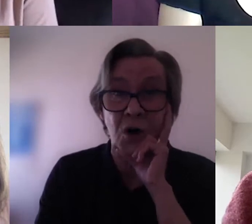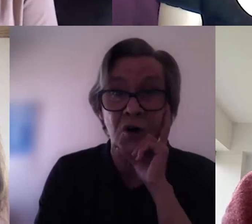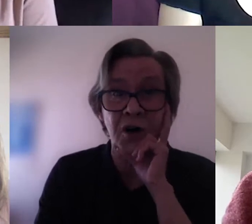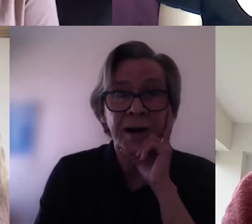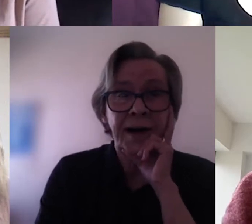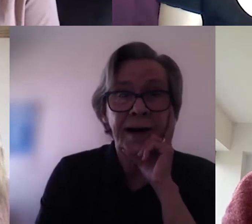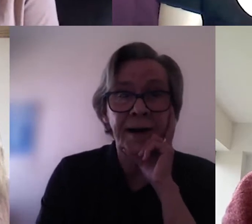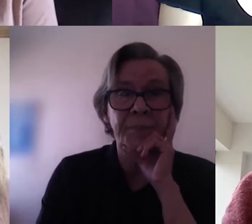wrong,